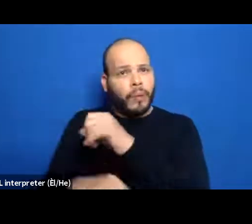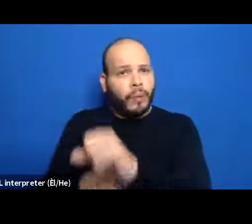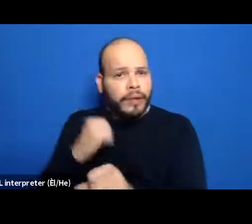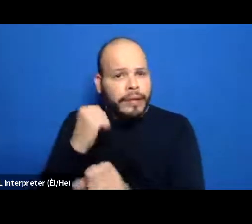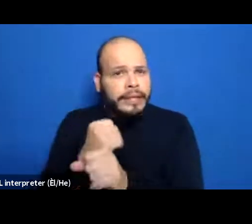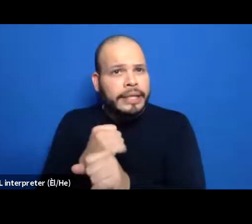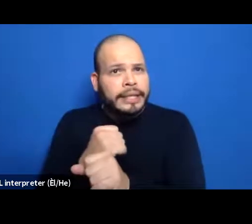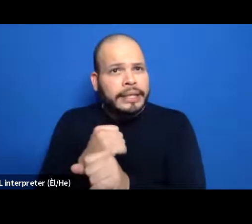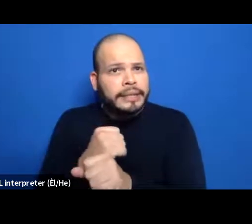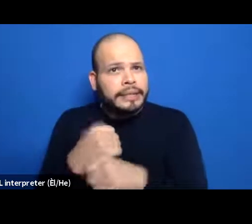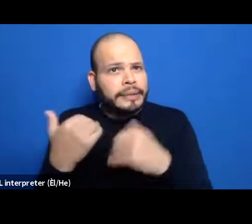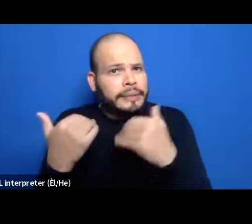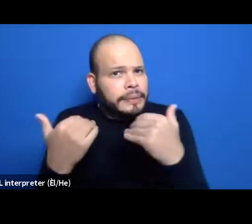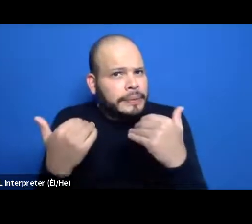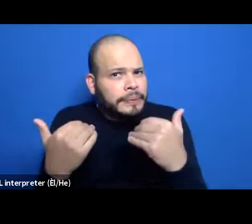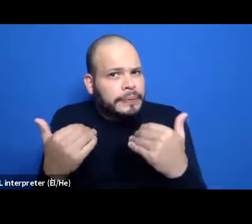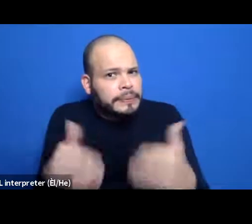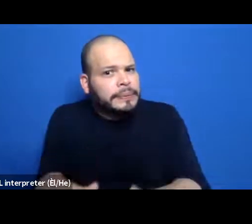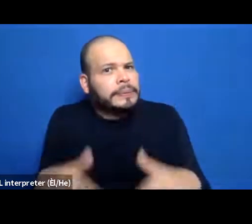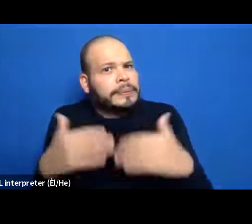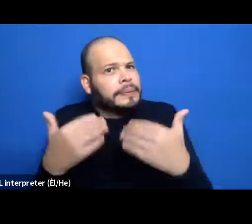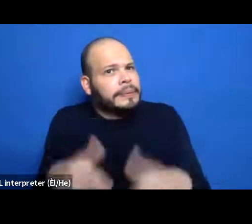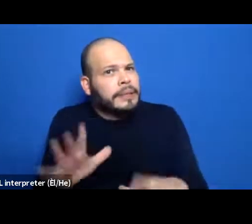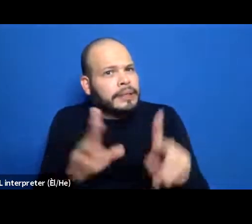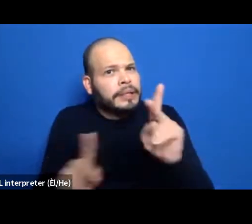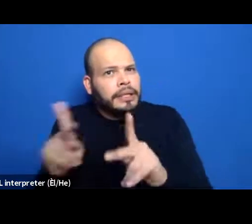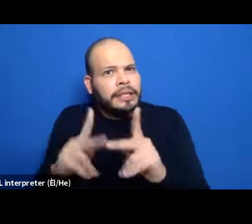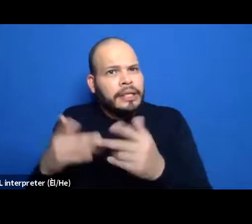were enslaved and whose grandchildren will be enslaved.